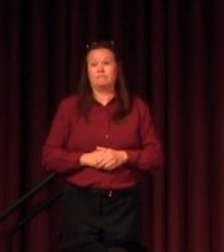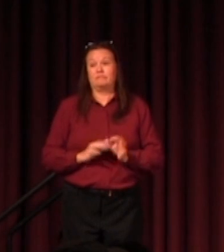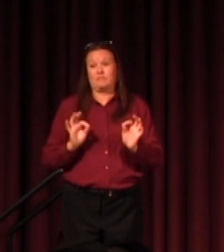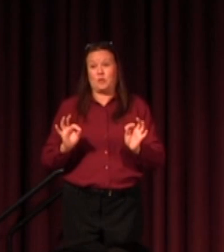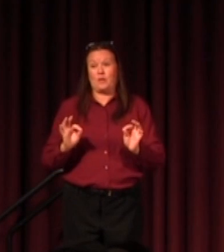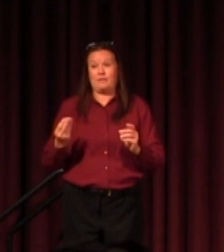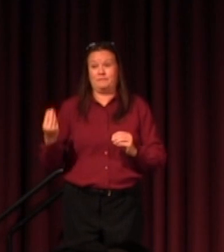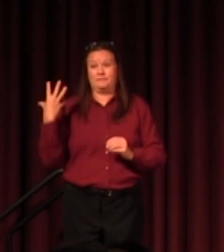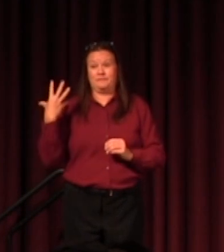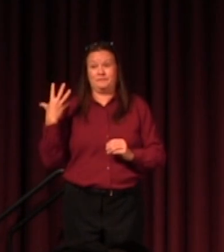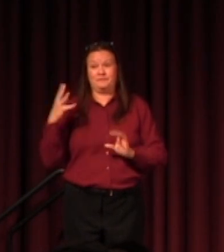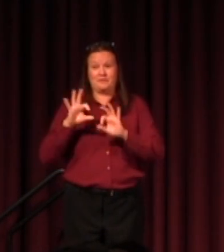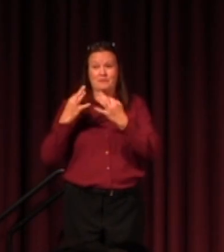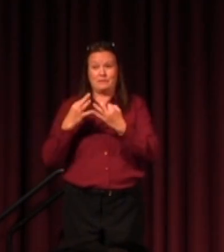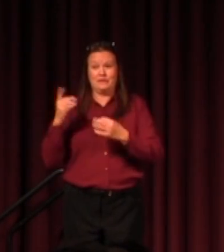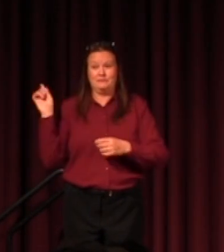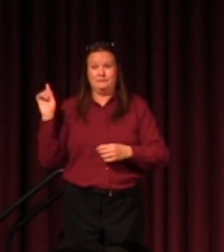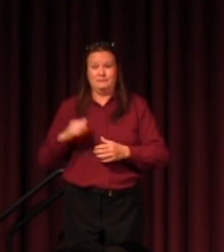Okay.